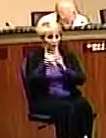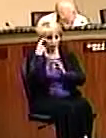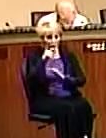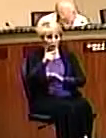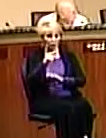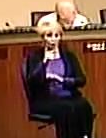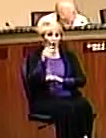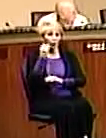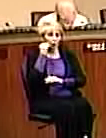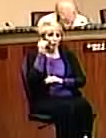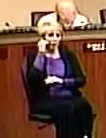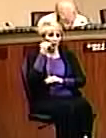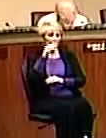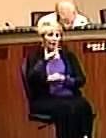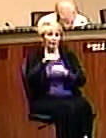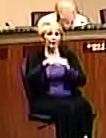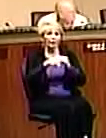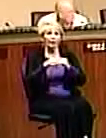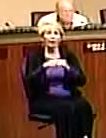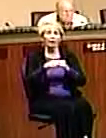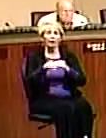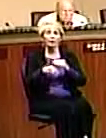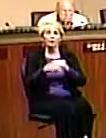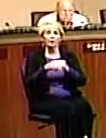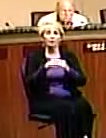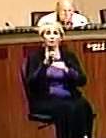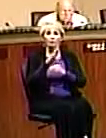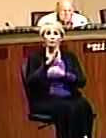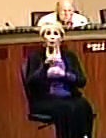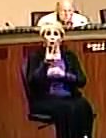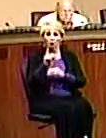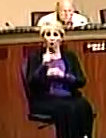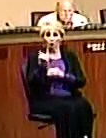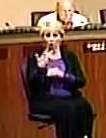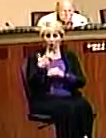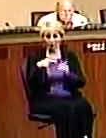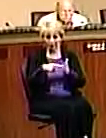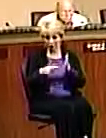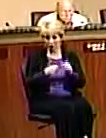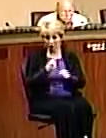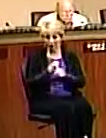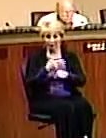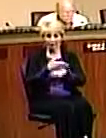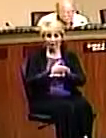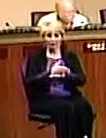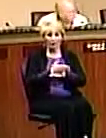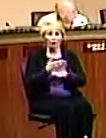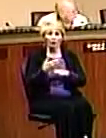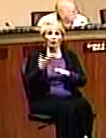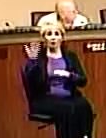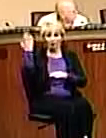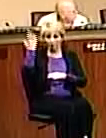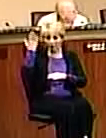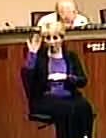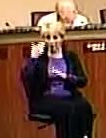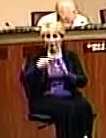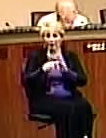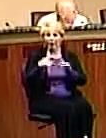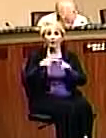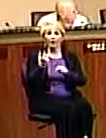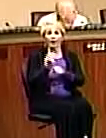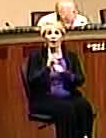residential customers was amended in February of this year, 2013, after a presentation and consideration at the